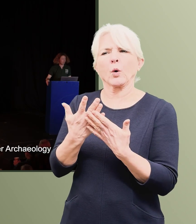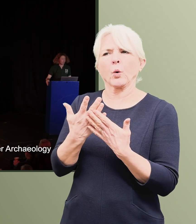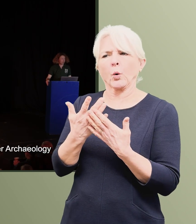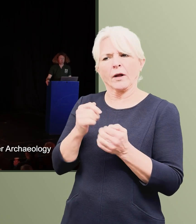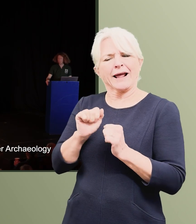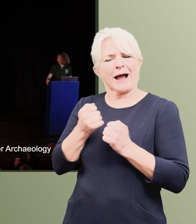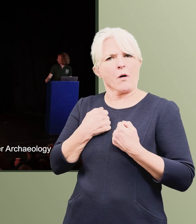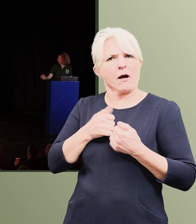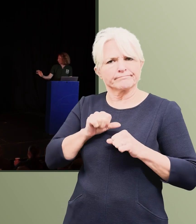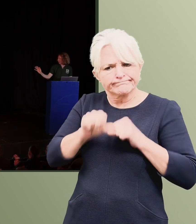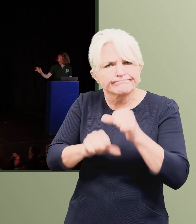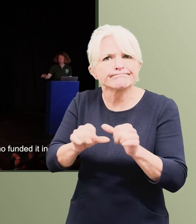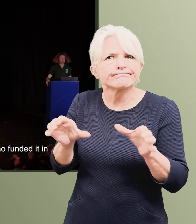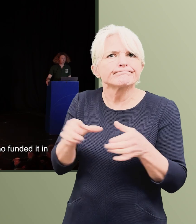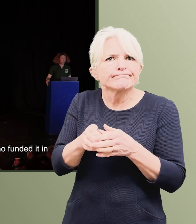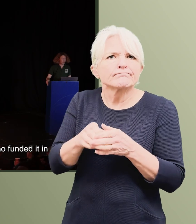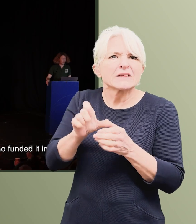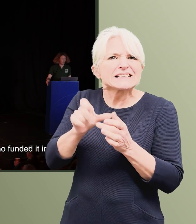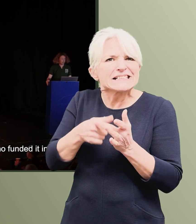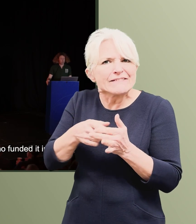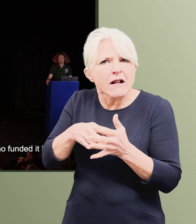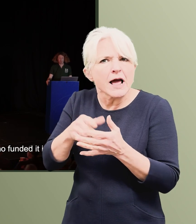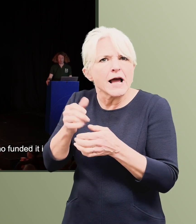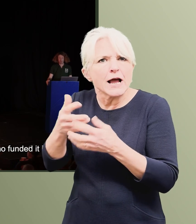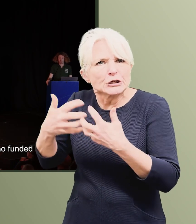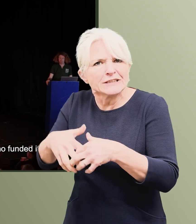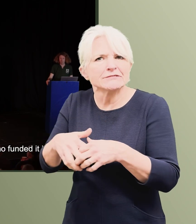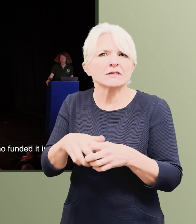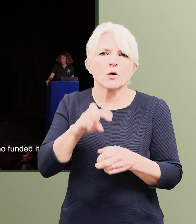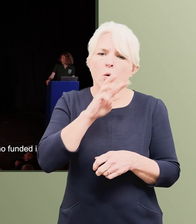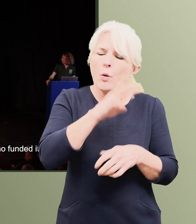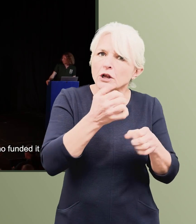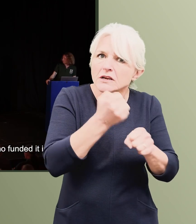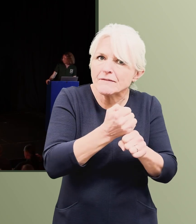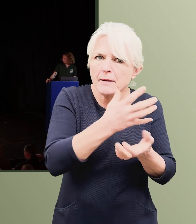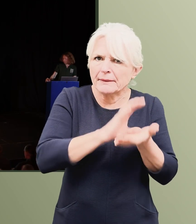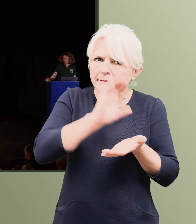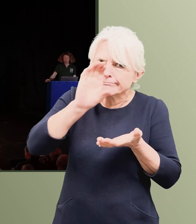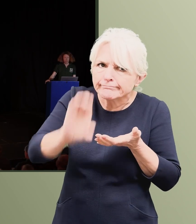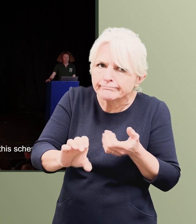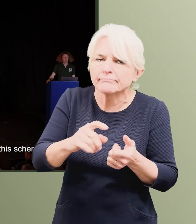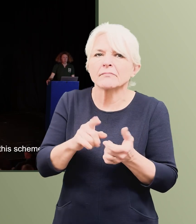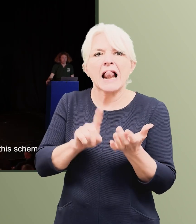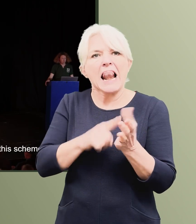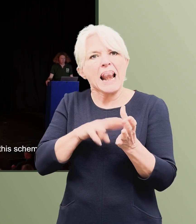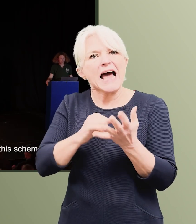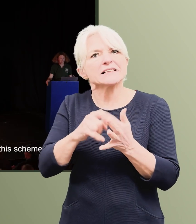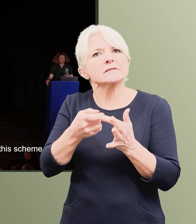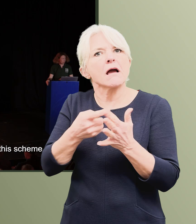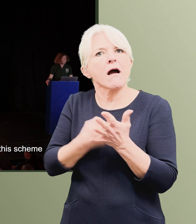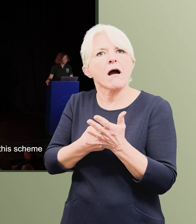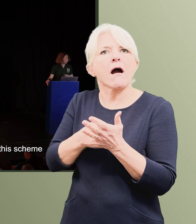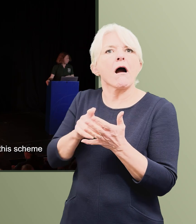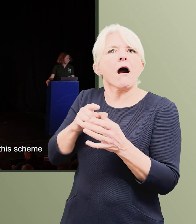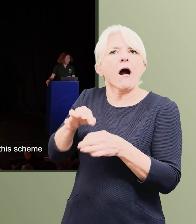Sgwrs Archaeology, who are the consultant, and the European Regional Development Fund, who funded it in the first place. I should also say I